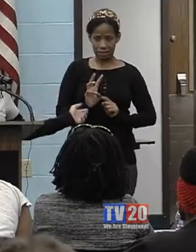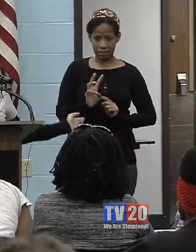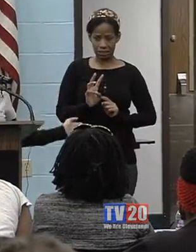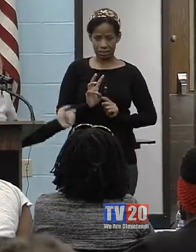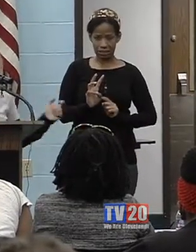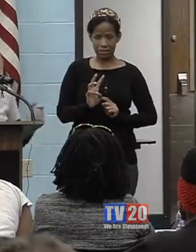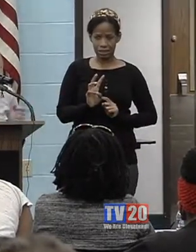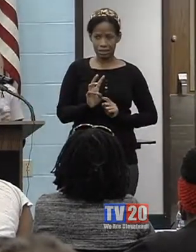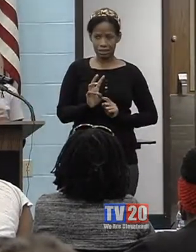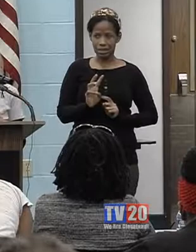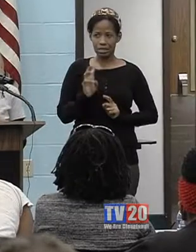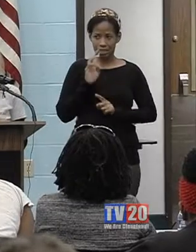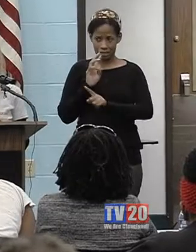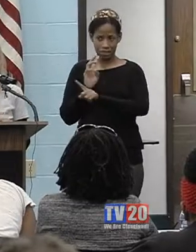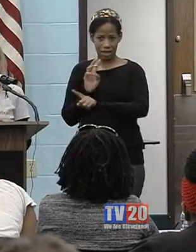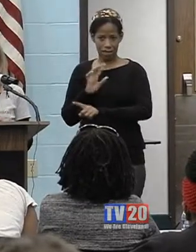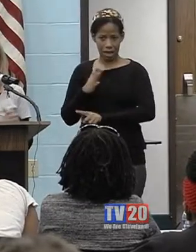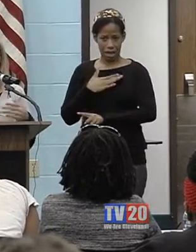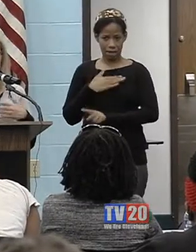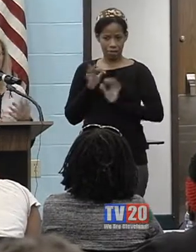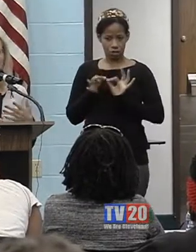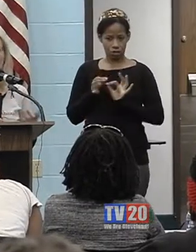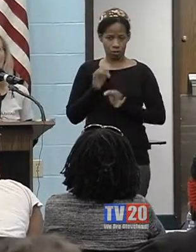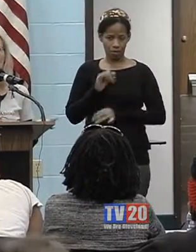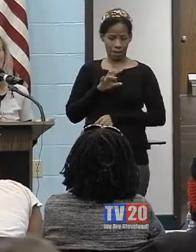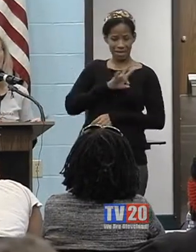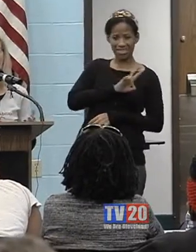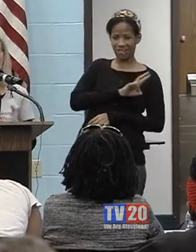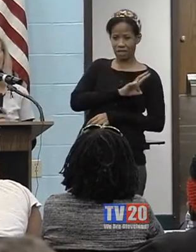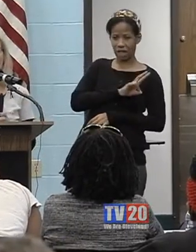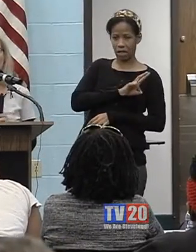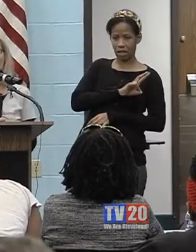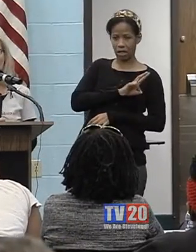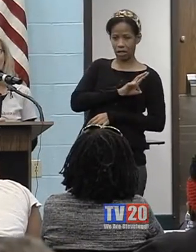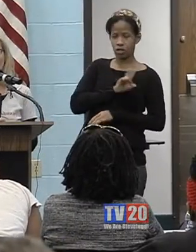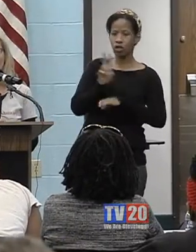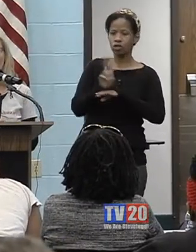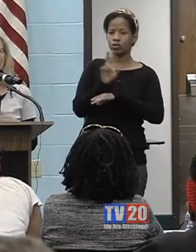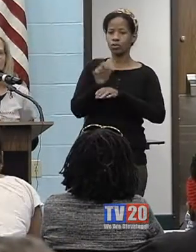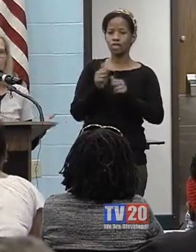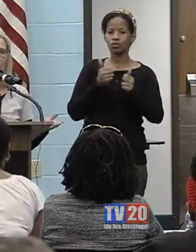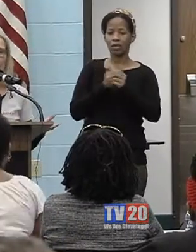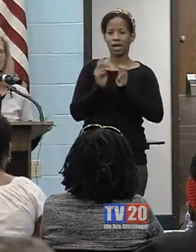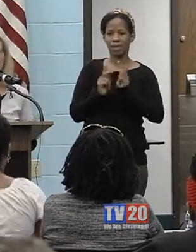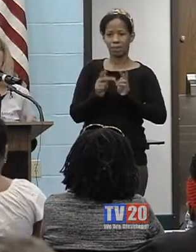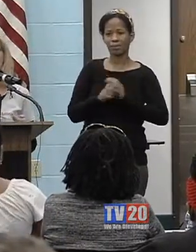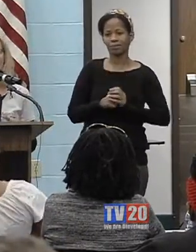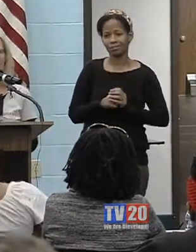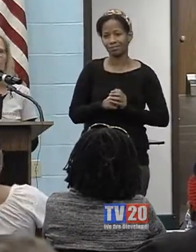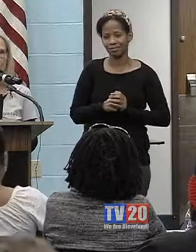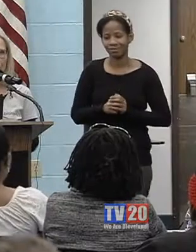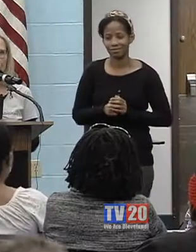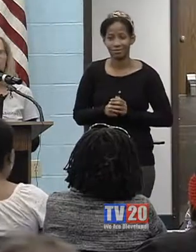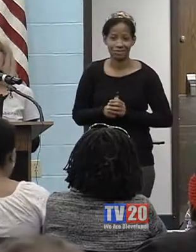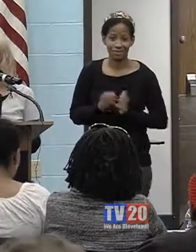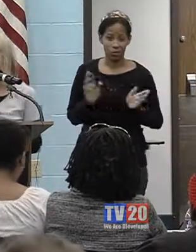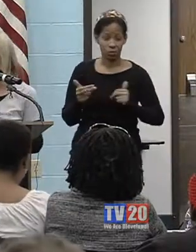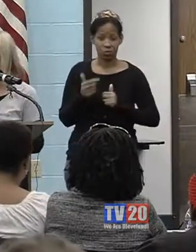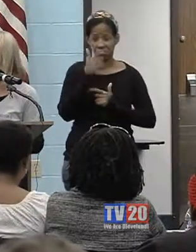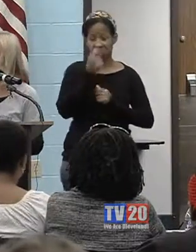signing here, and she's at my 7 o'clock. So use a clock method for describing where you are in a